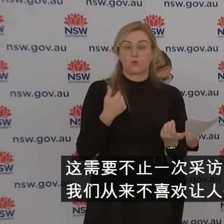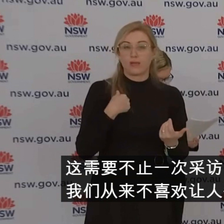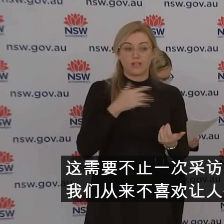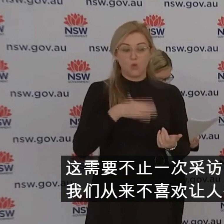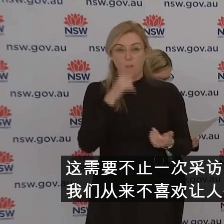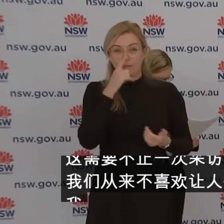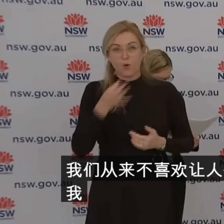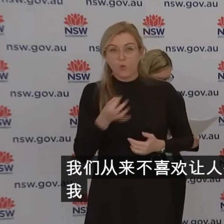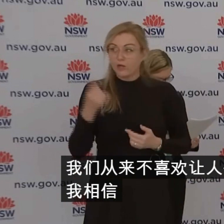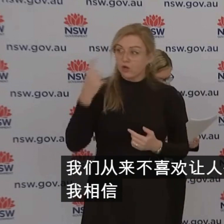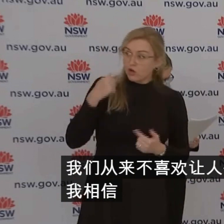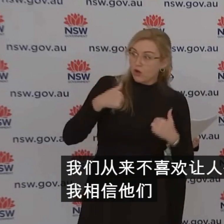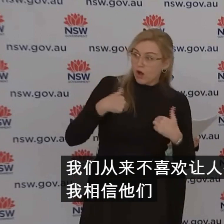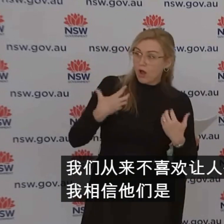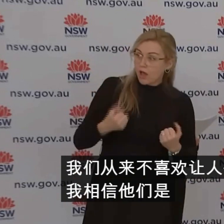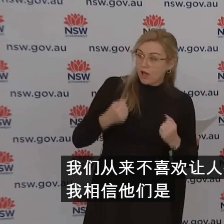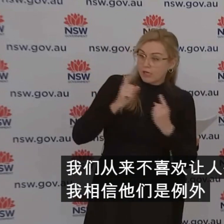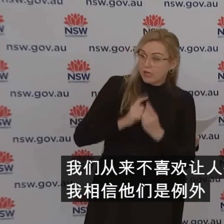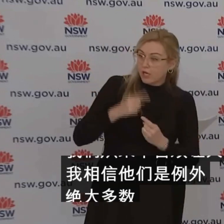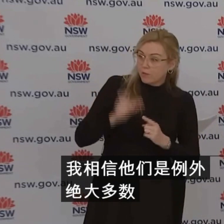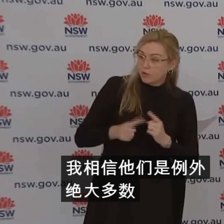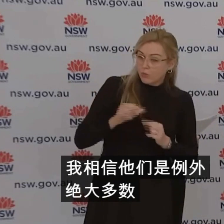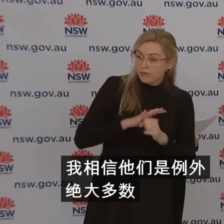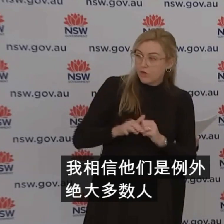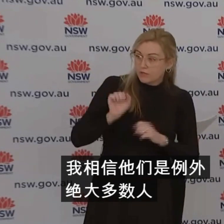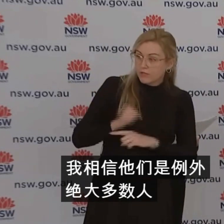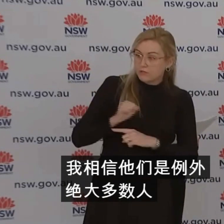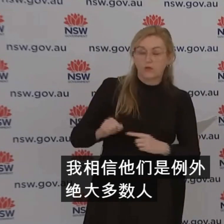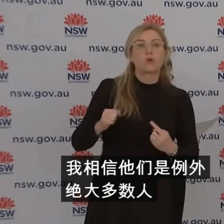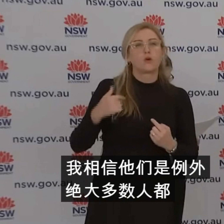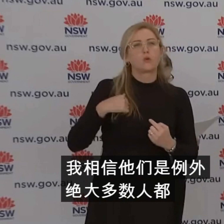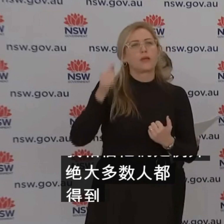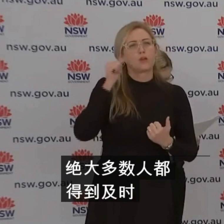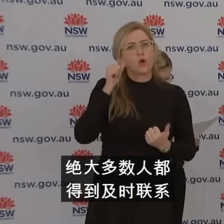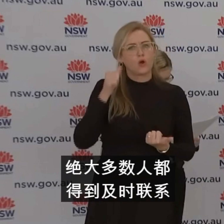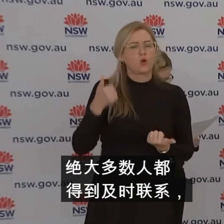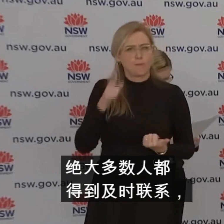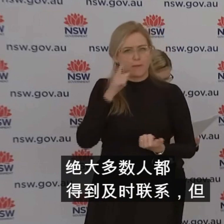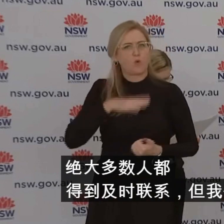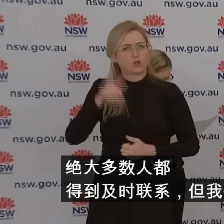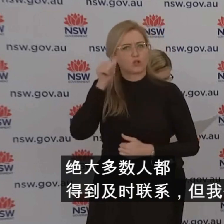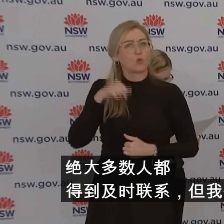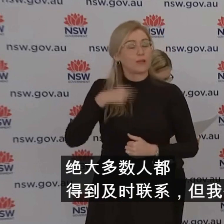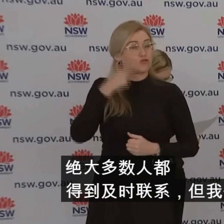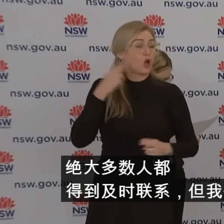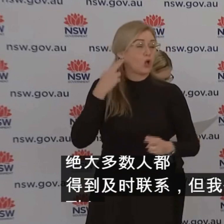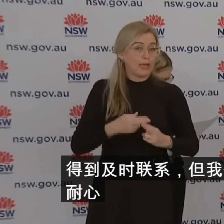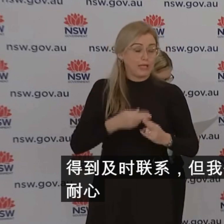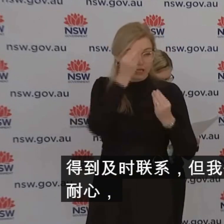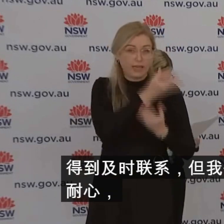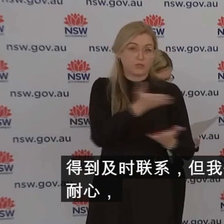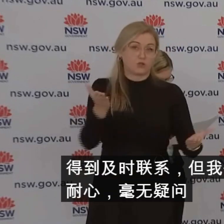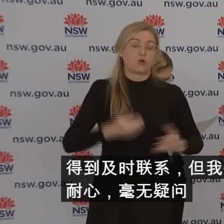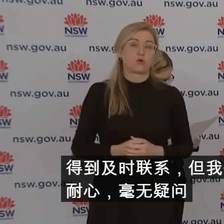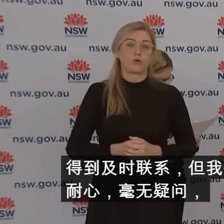people wait. I believe that they're the exception. The vast majority of people are contacted in a timely way, but we also do ask for